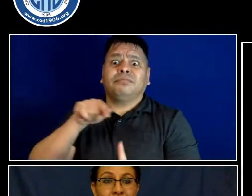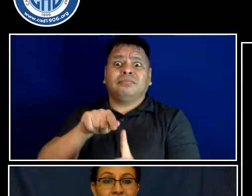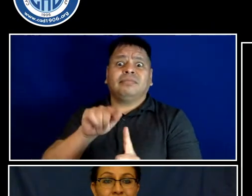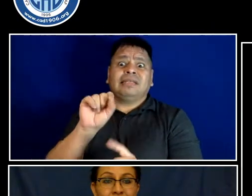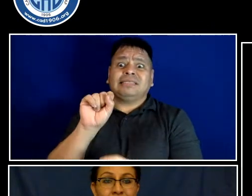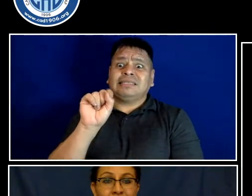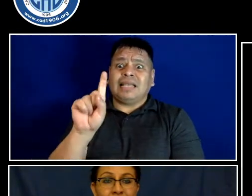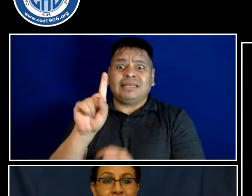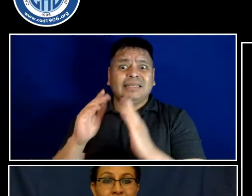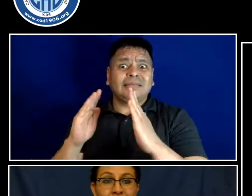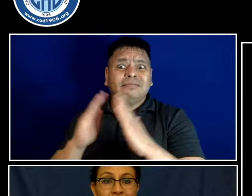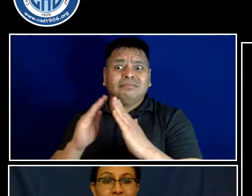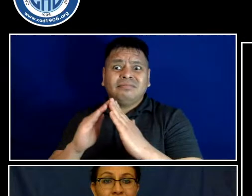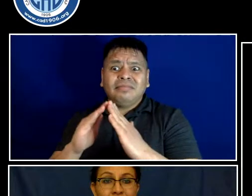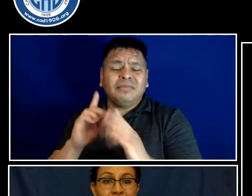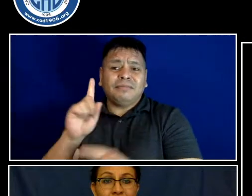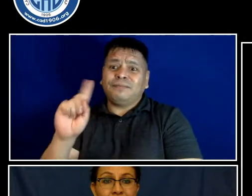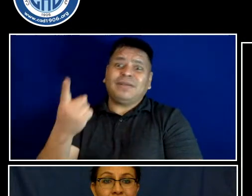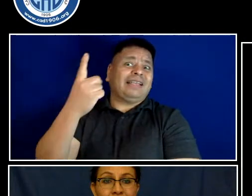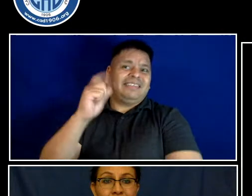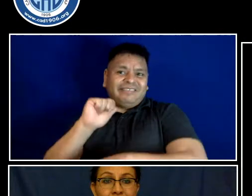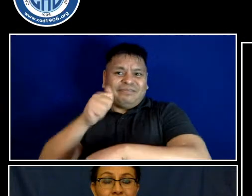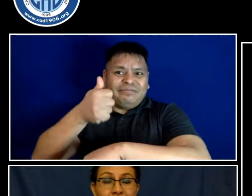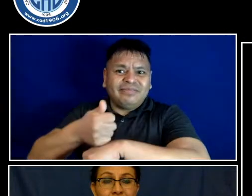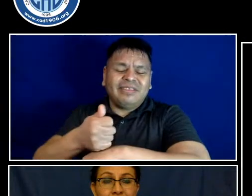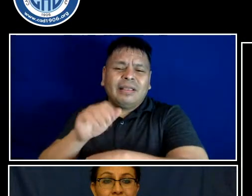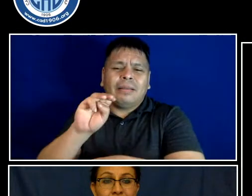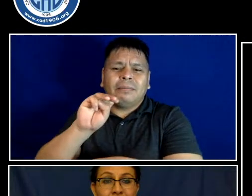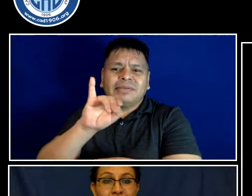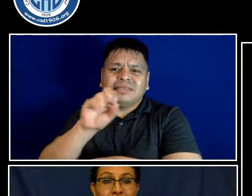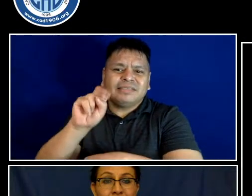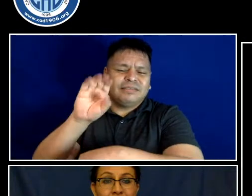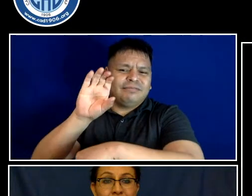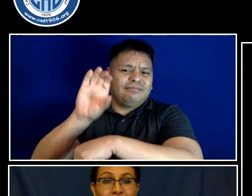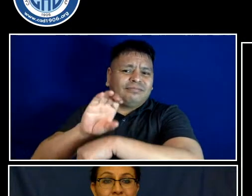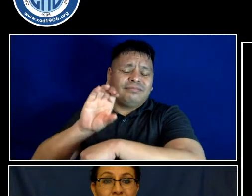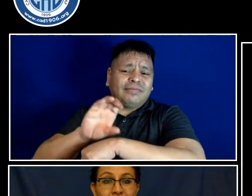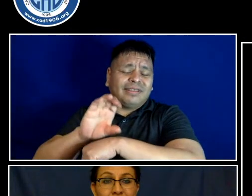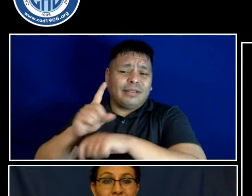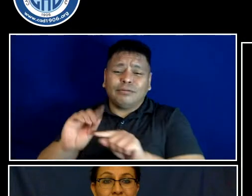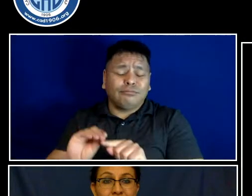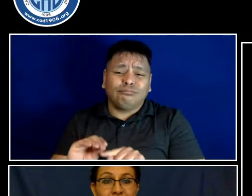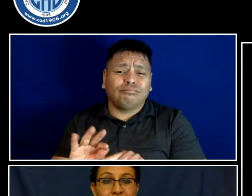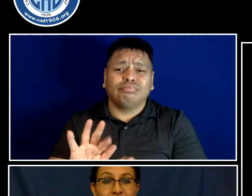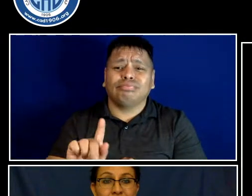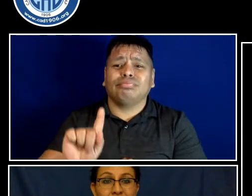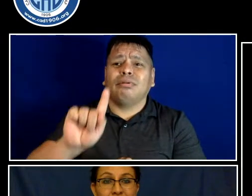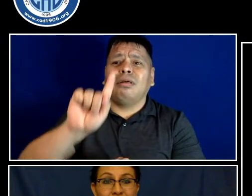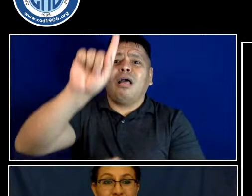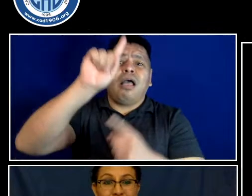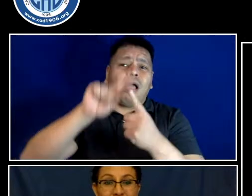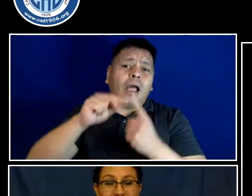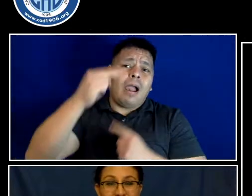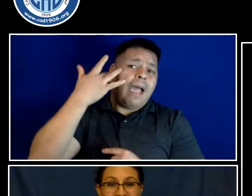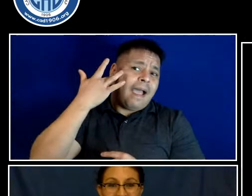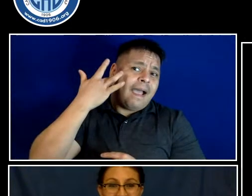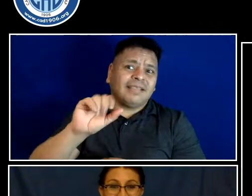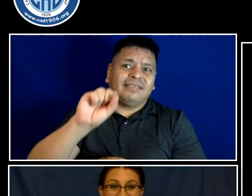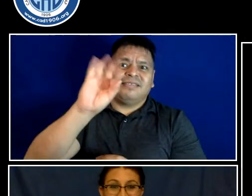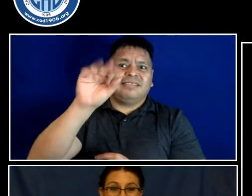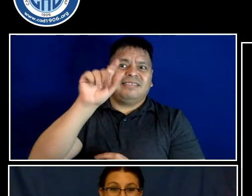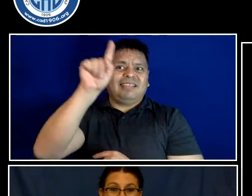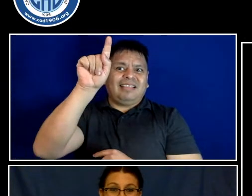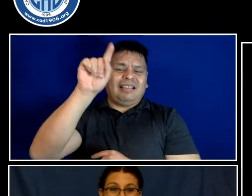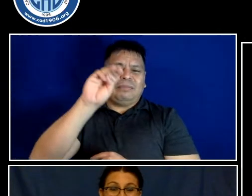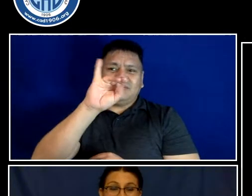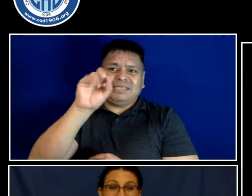was a Roman Catholic priest that upon arriving in California established one of the first missions in